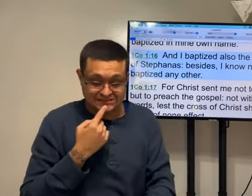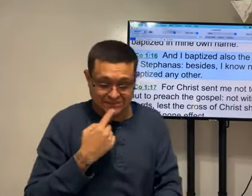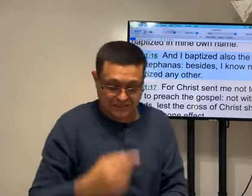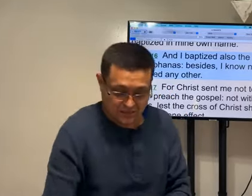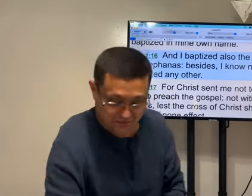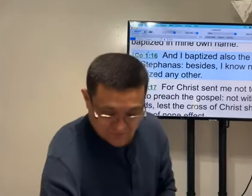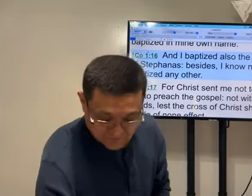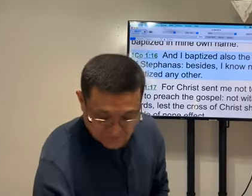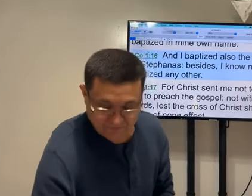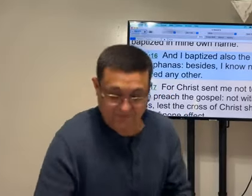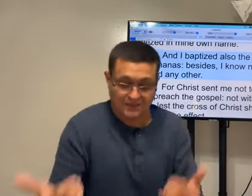I baptized any other.